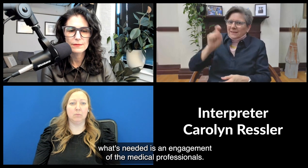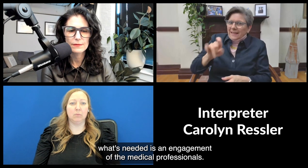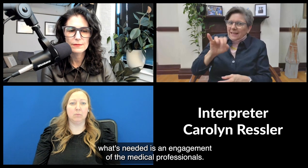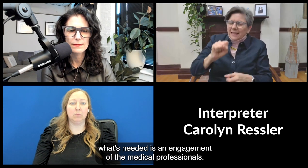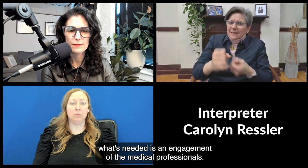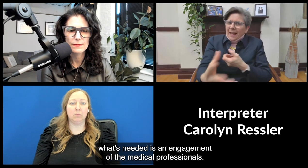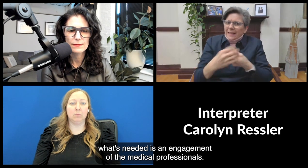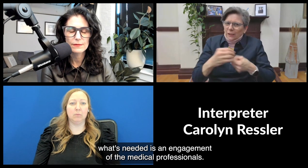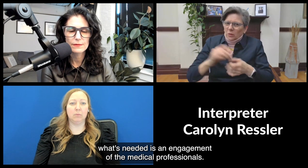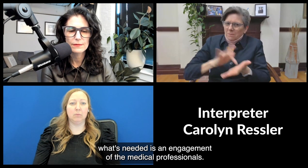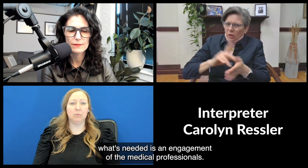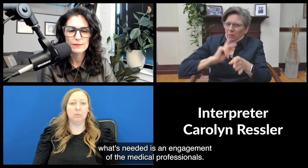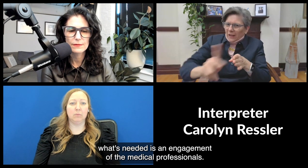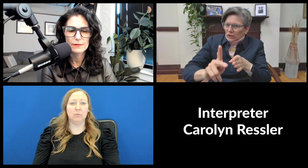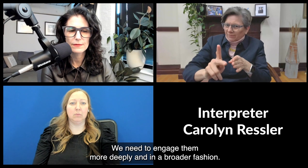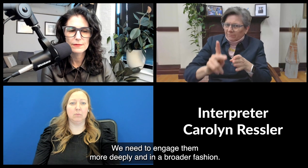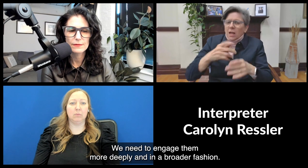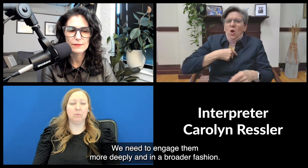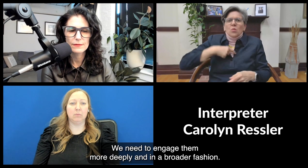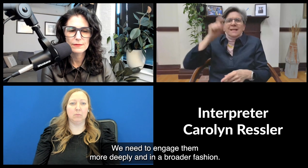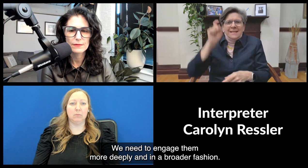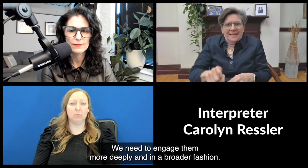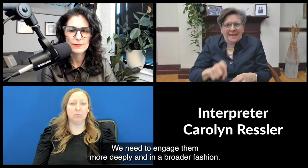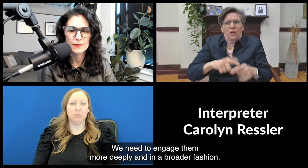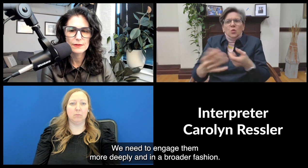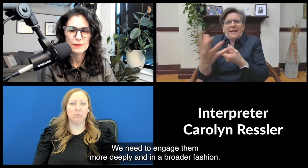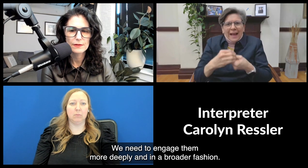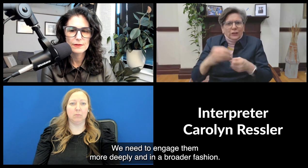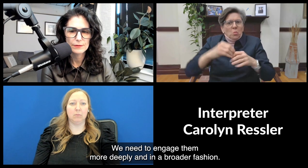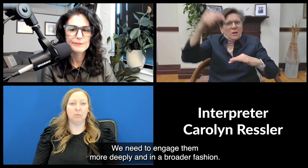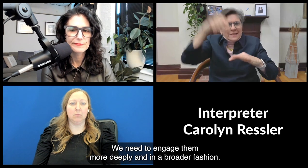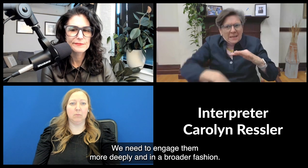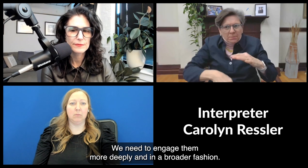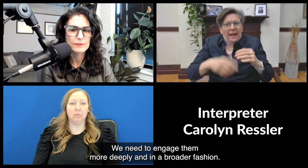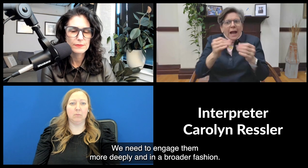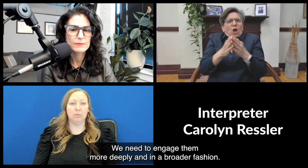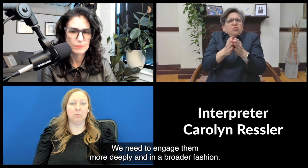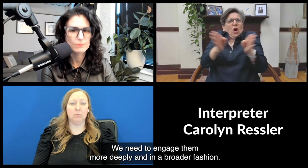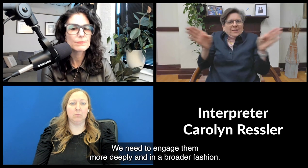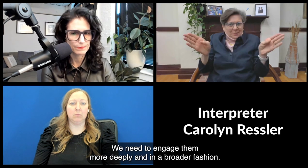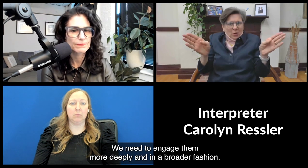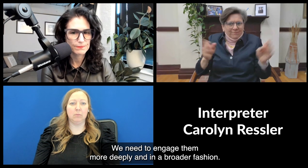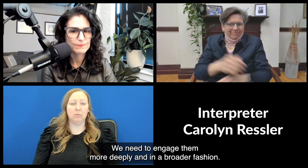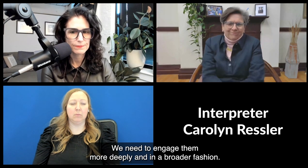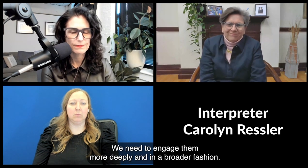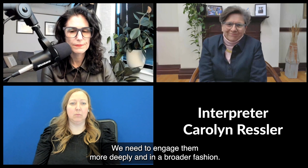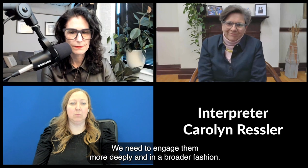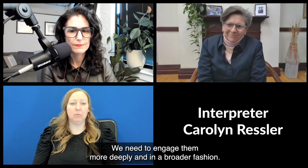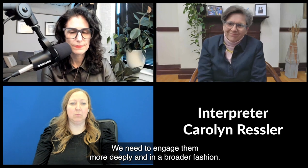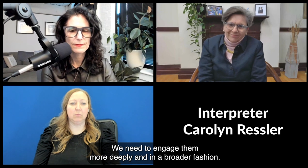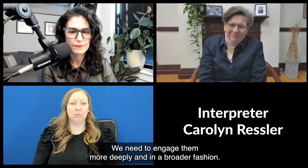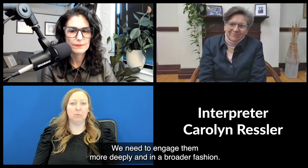hearing loss at whatever age, what's needed is an engagement of the medical professionals. We need to engage them more deeply